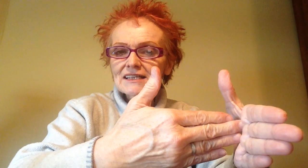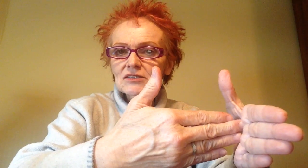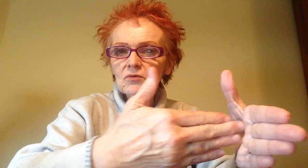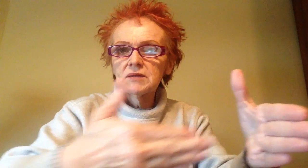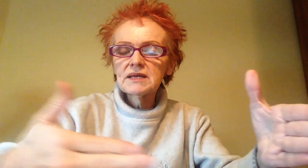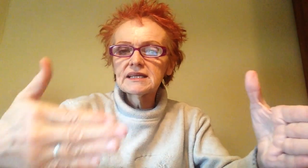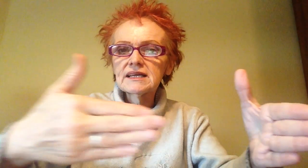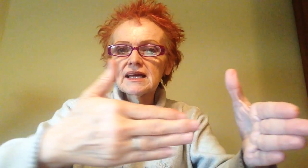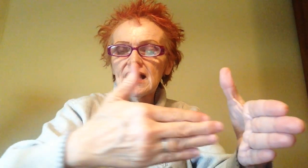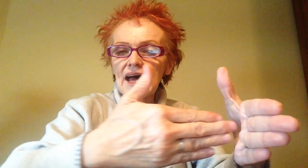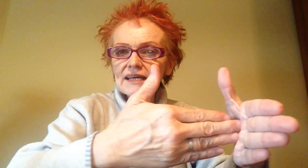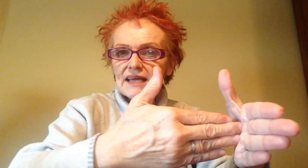until we meet again.